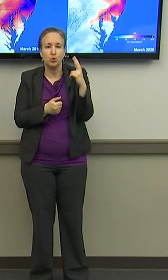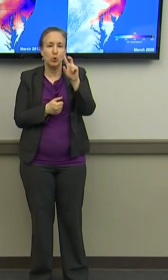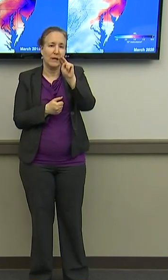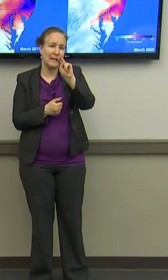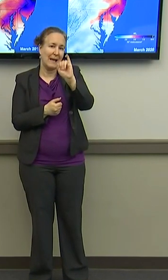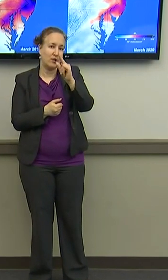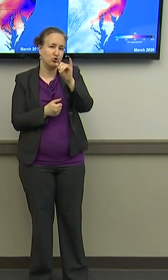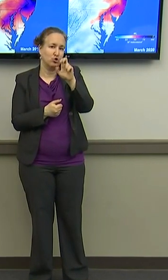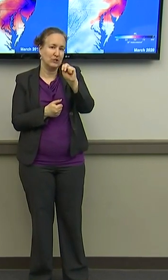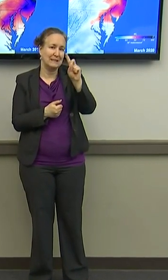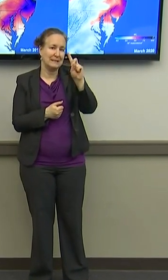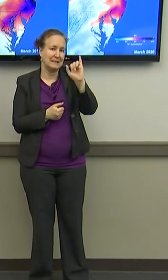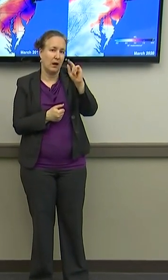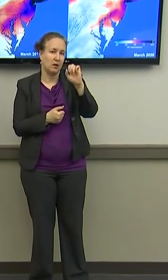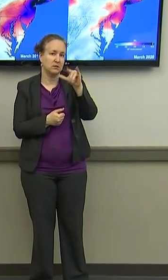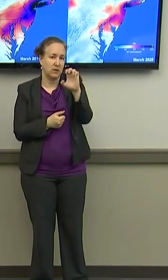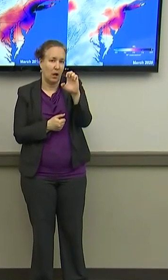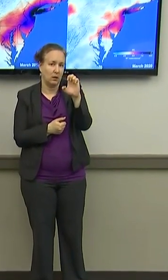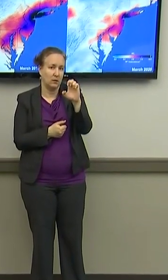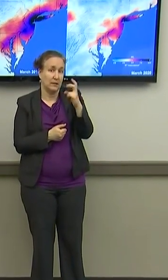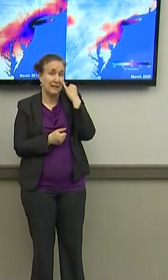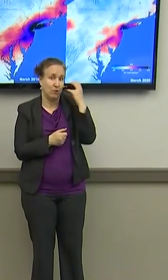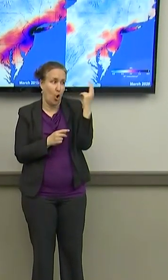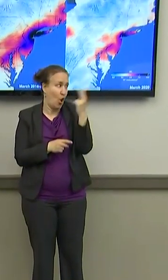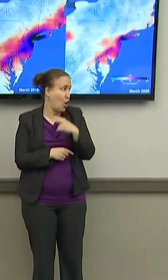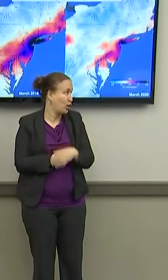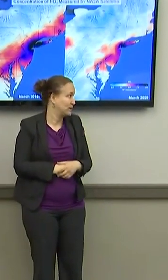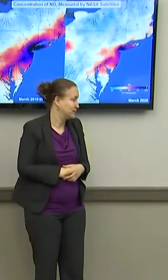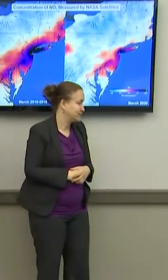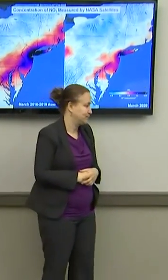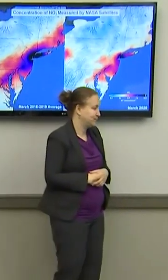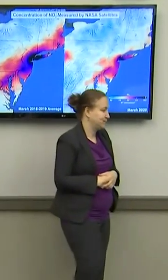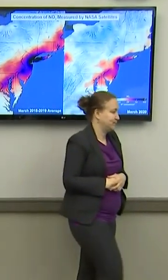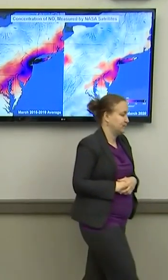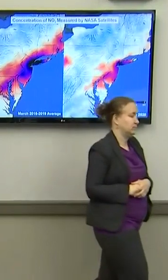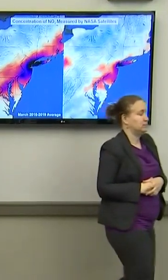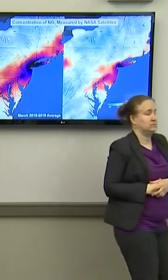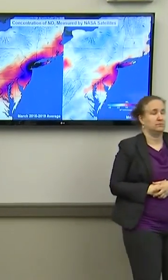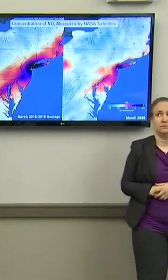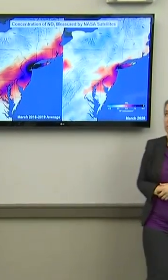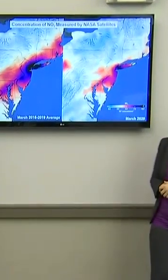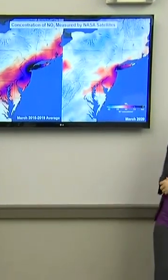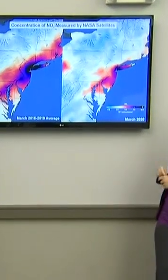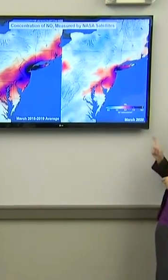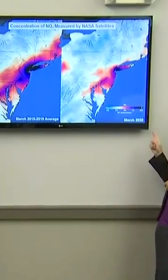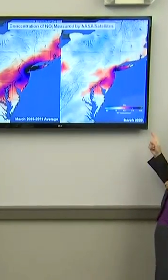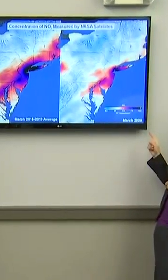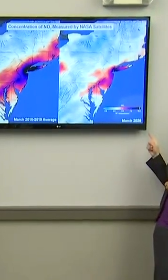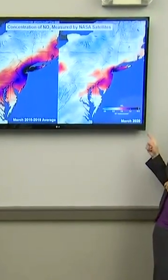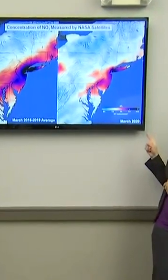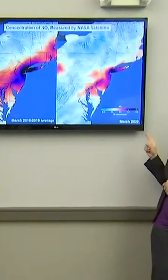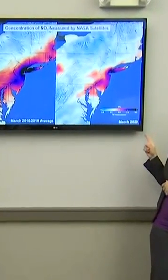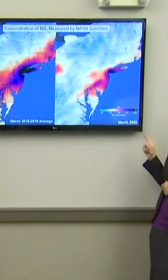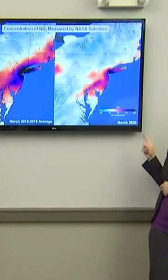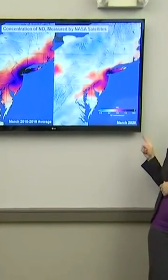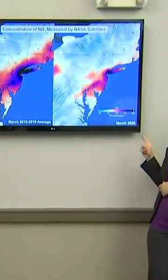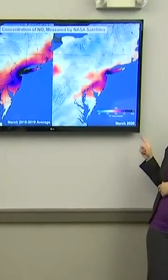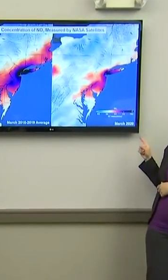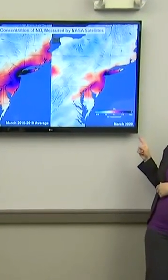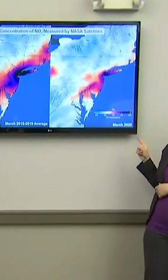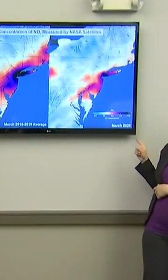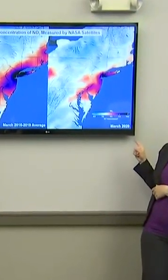if you look at this map to my left, to your right, you can see that illustrated. This map shows